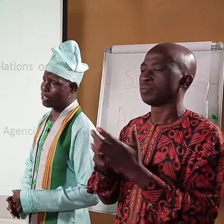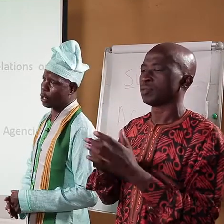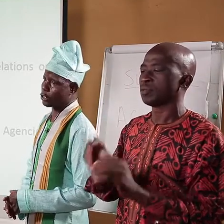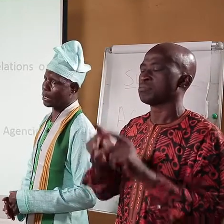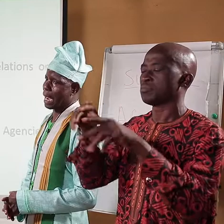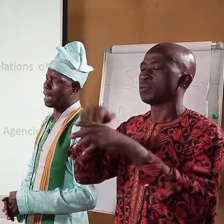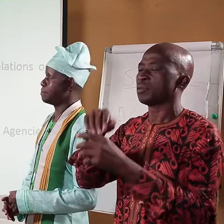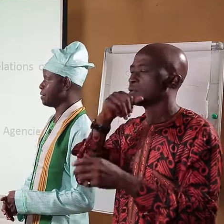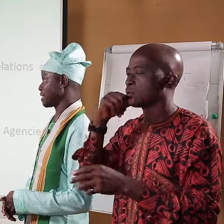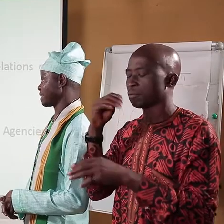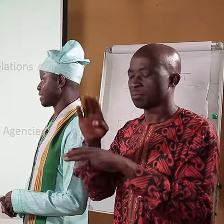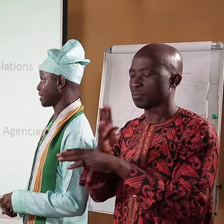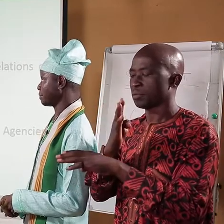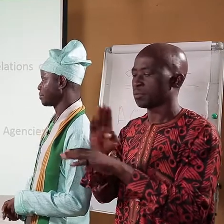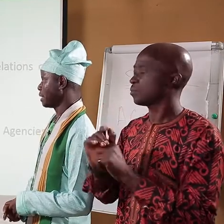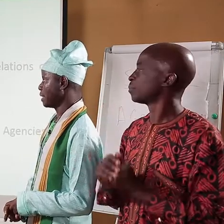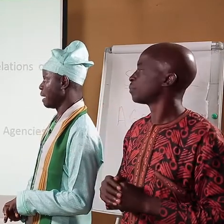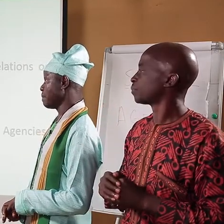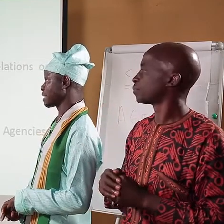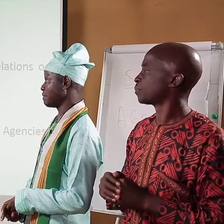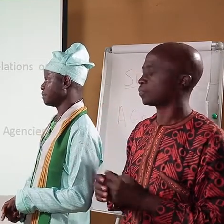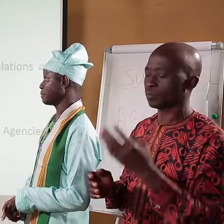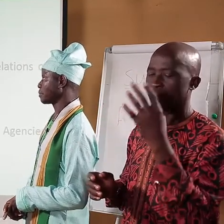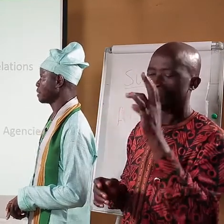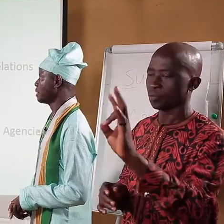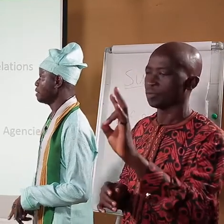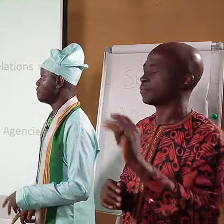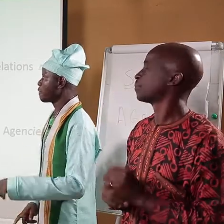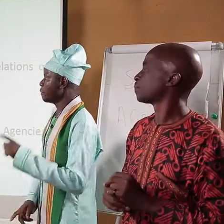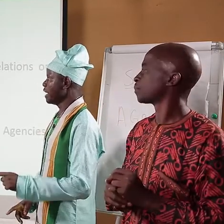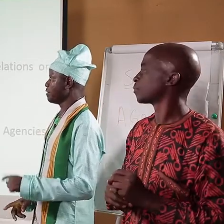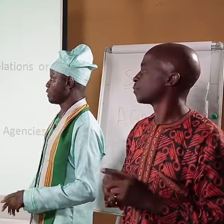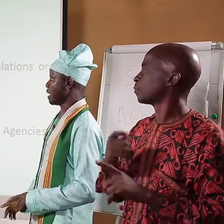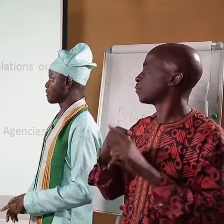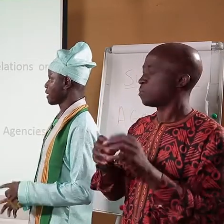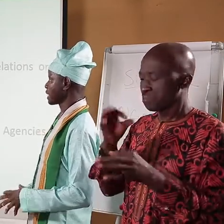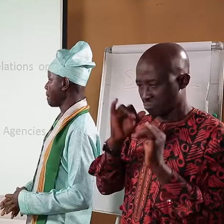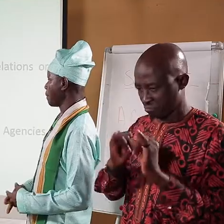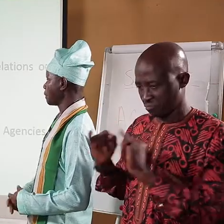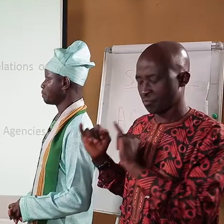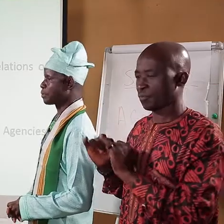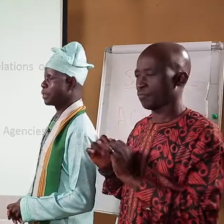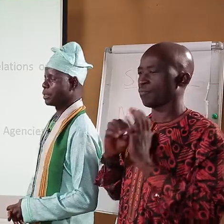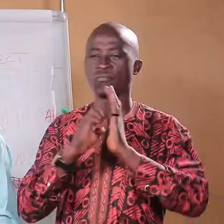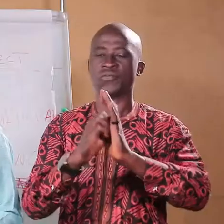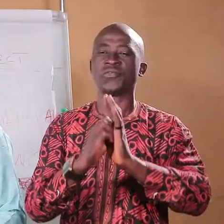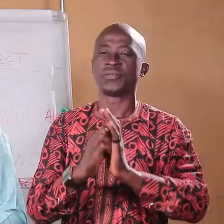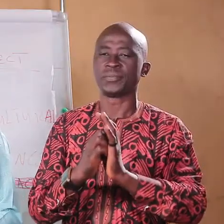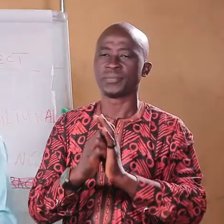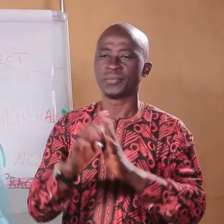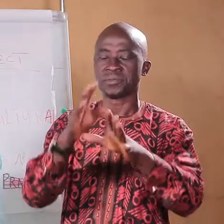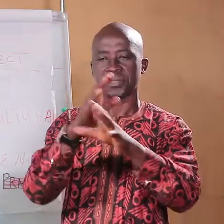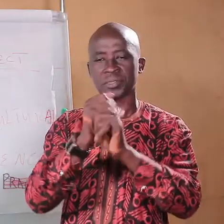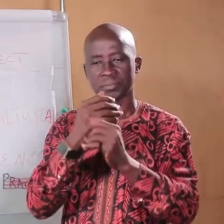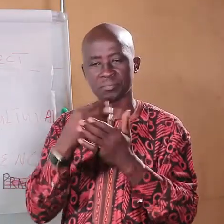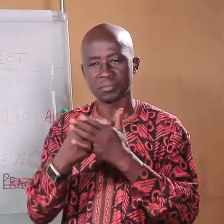in agricultural business. Number 7, from individuals. For example, you can get the